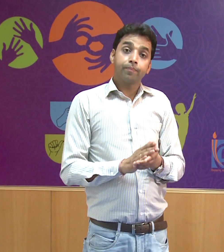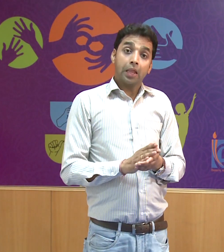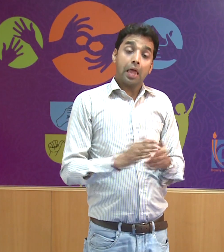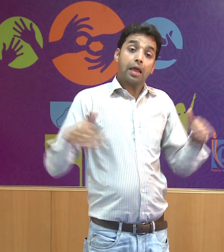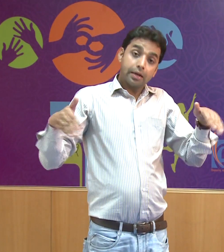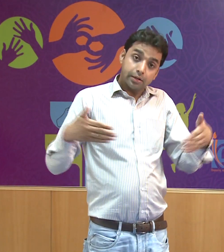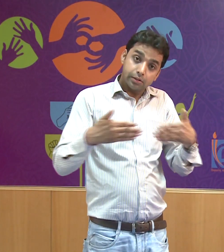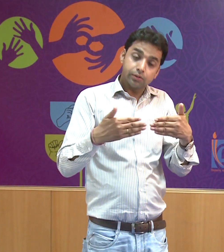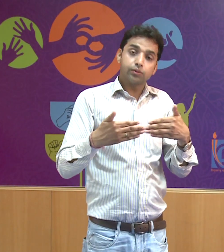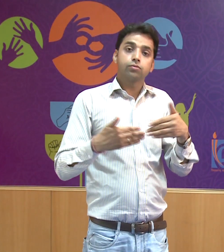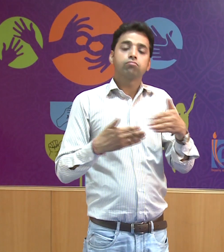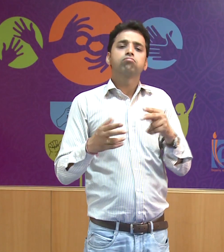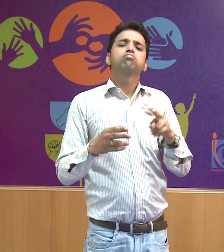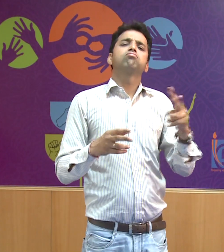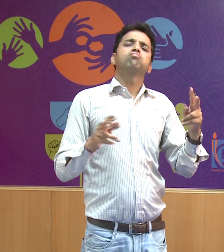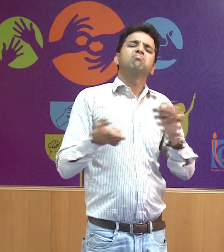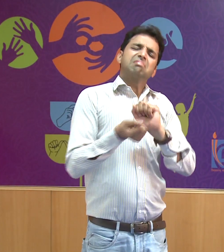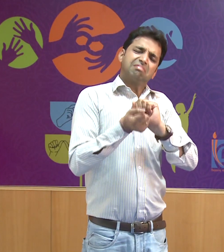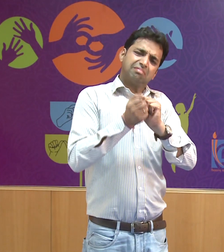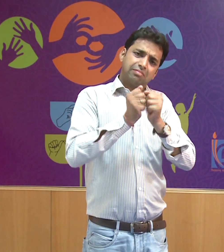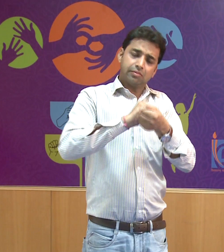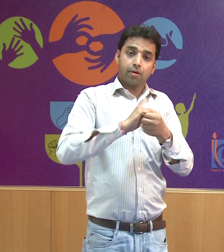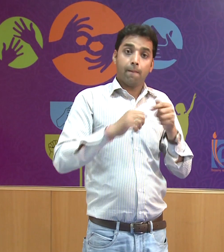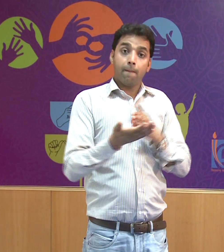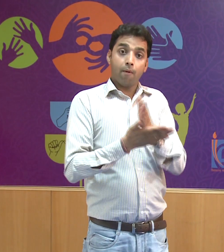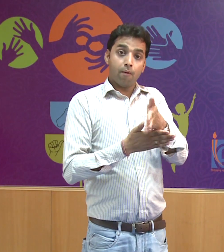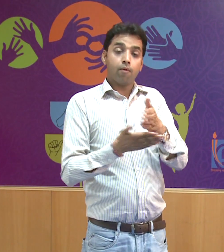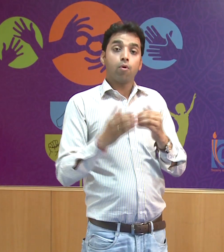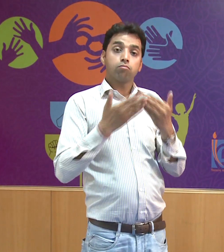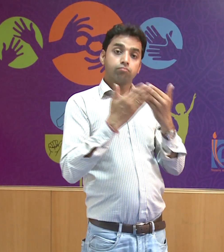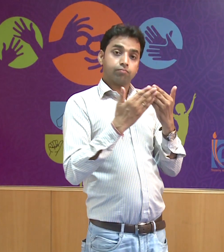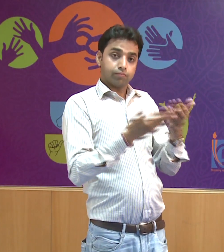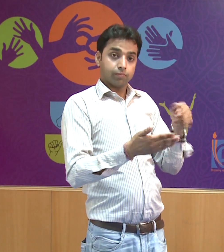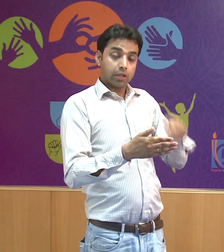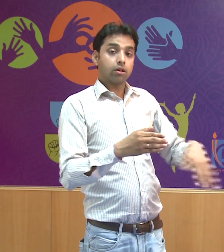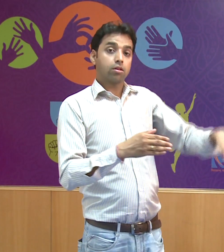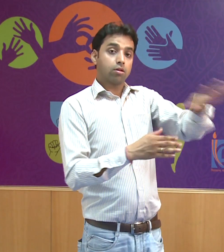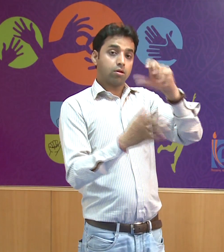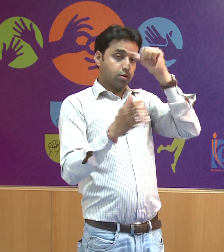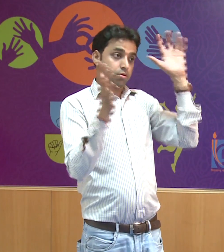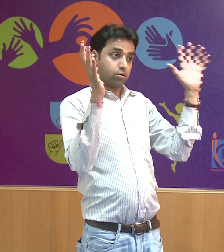introducing many changes in the field of education in the country.